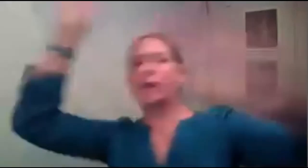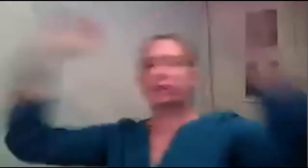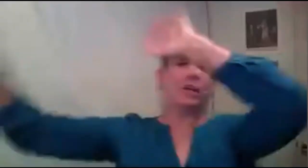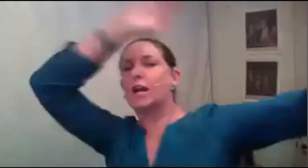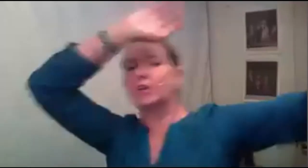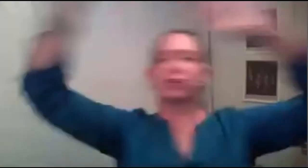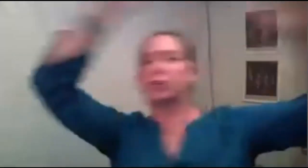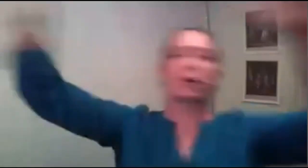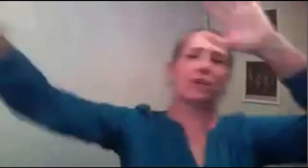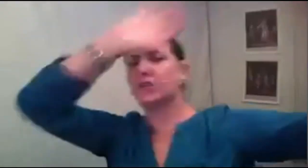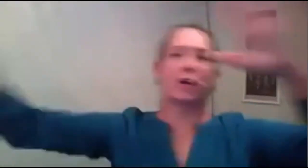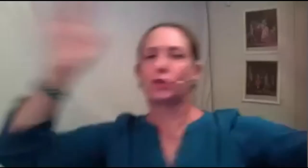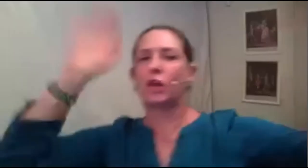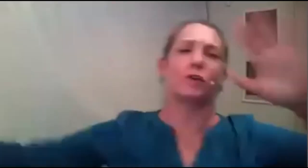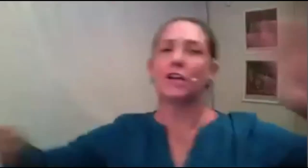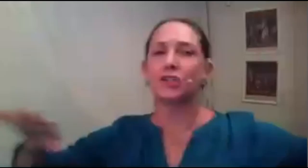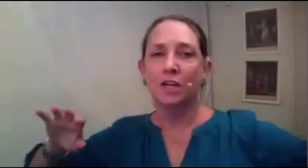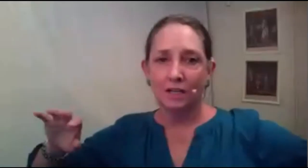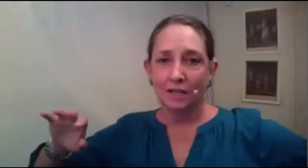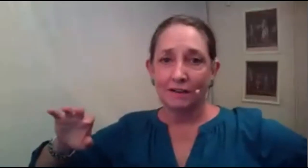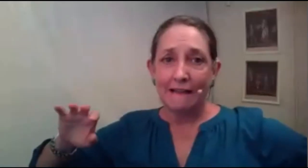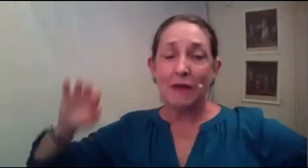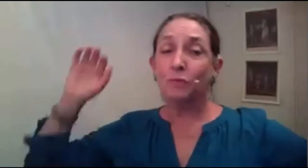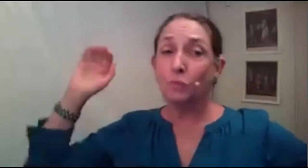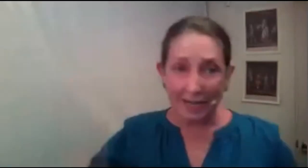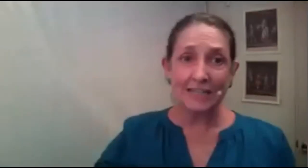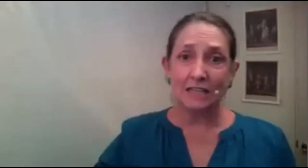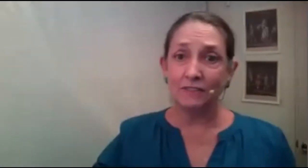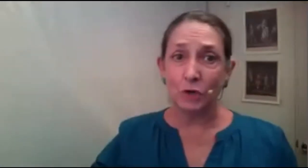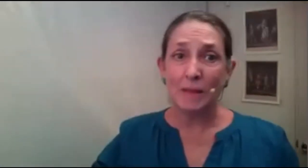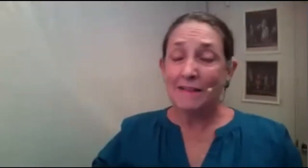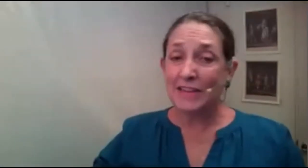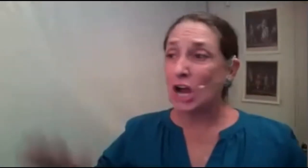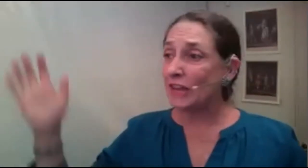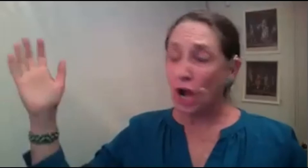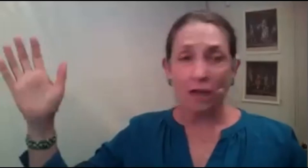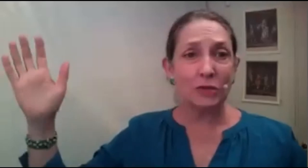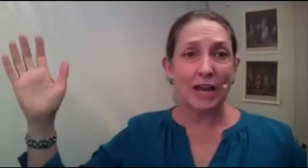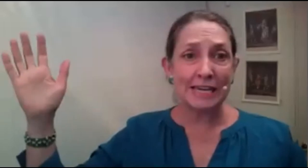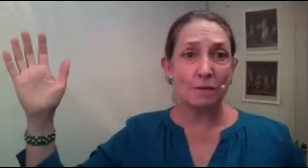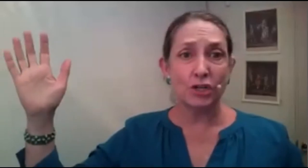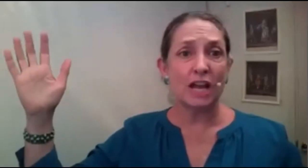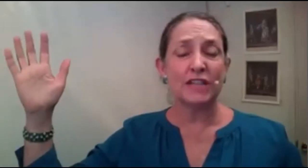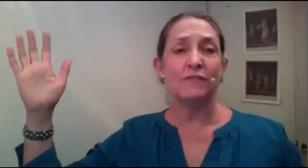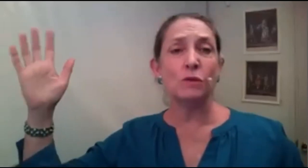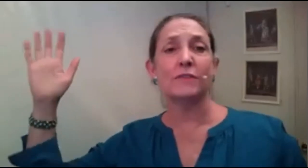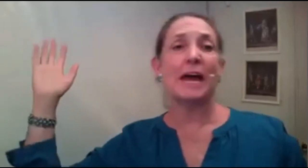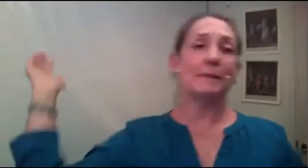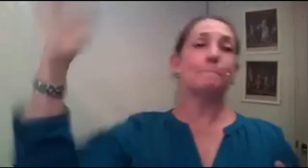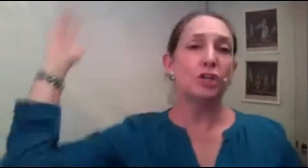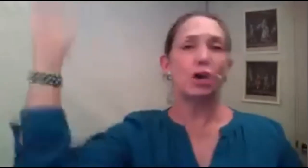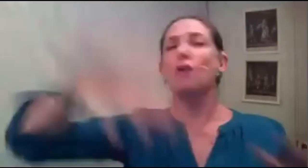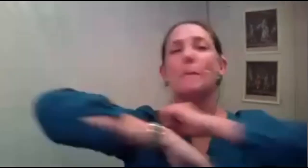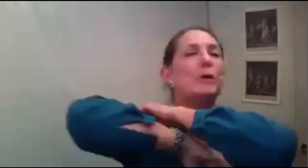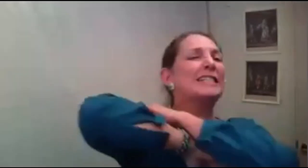crash, crash, crash, crash, crash, crash, crash, crash, crash, crash, crash. And running into the living room, they saw that all of those IKEA bookshelves, every one of them had